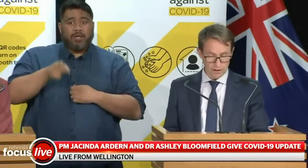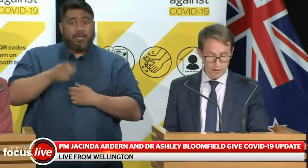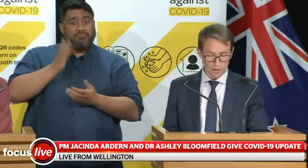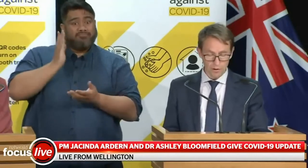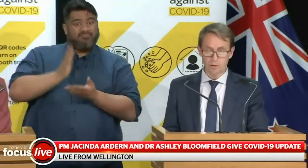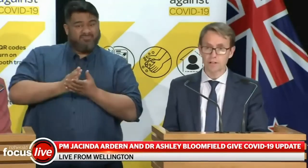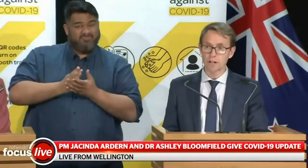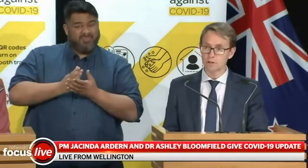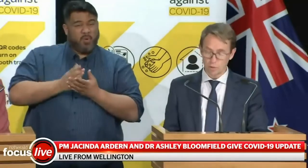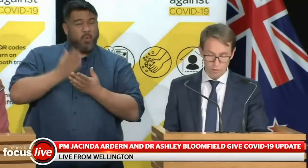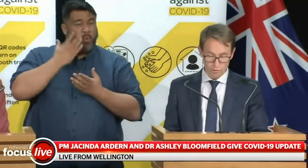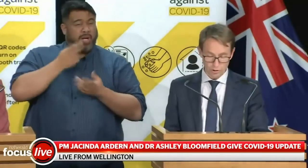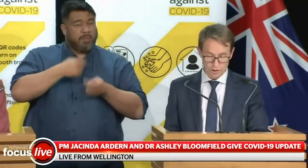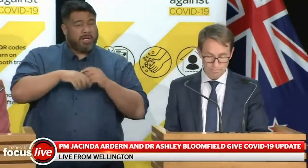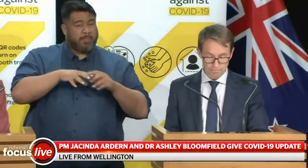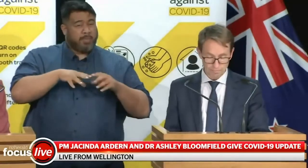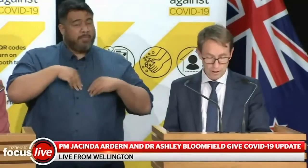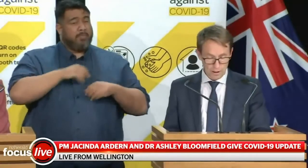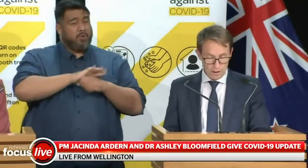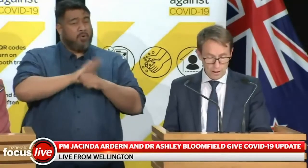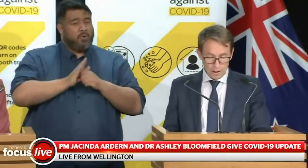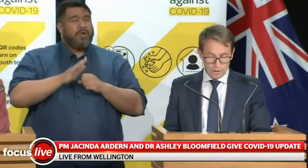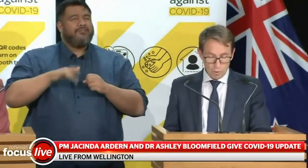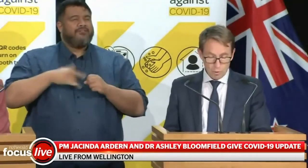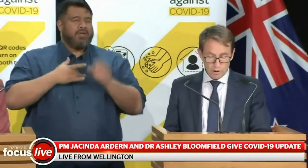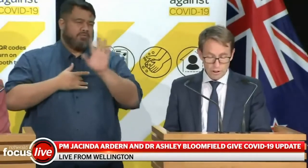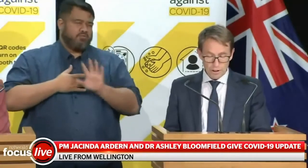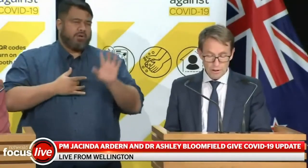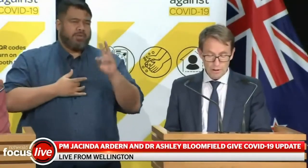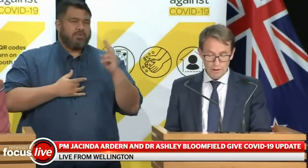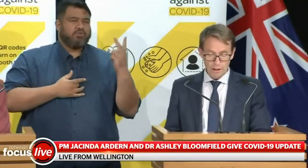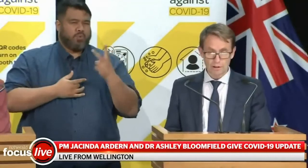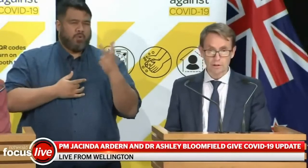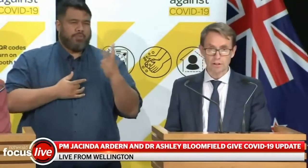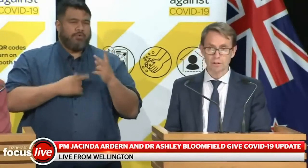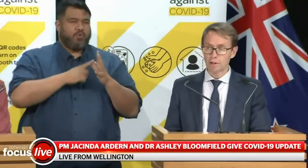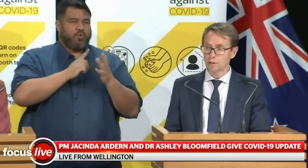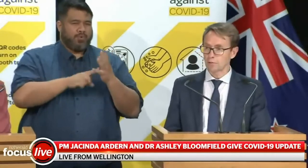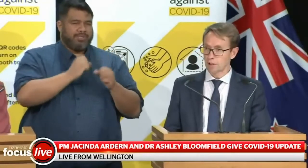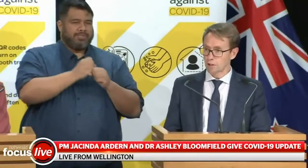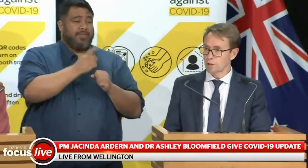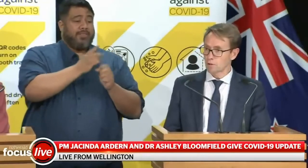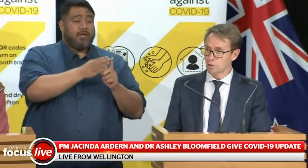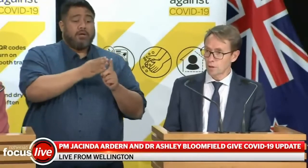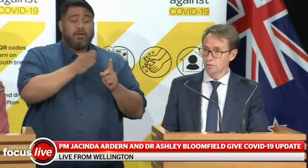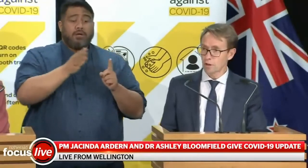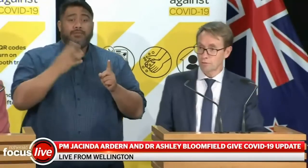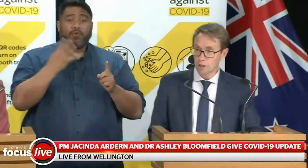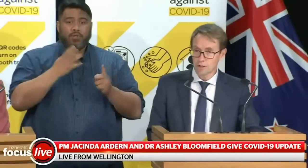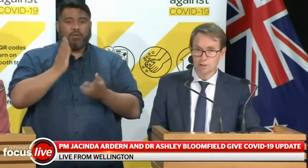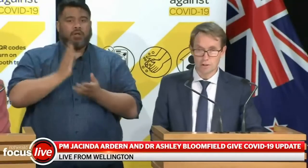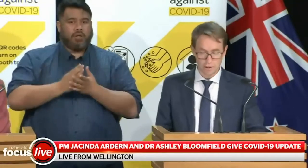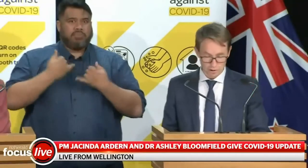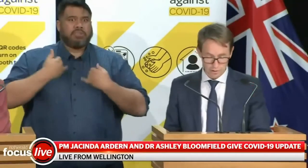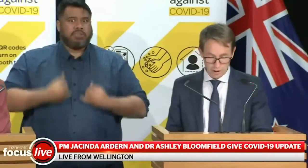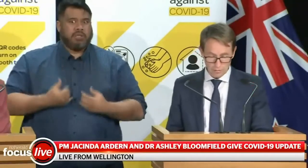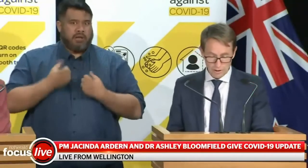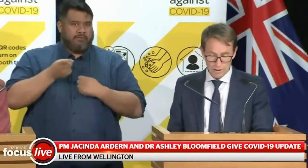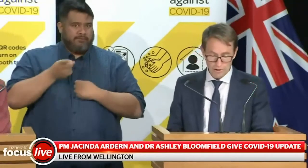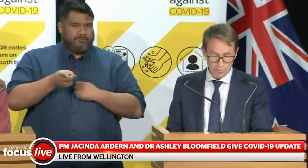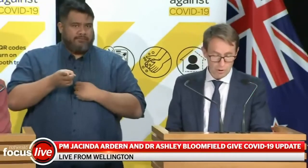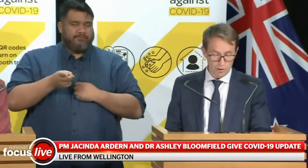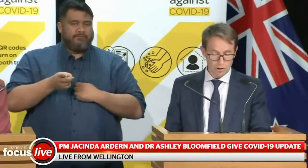have started on Thursday, the 12th of August. Importantly, and this has been fundamental to our advice to